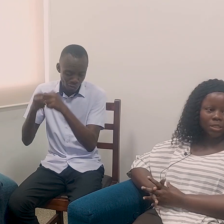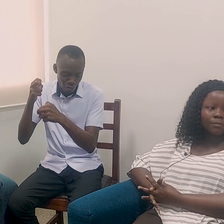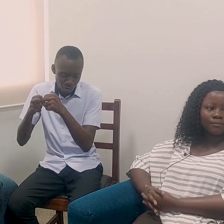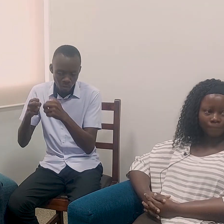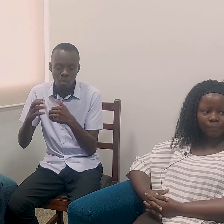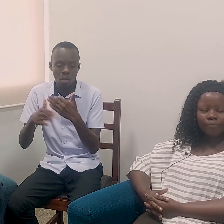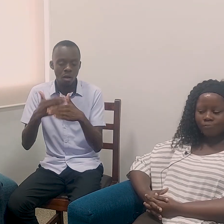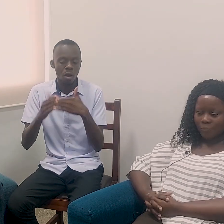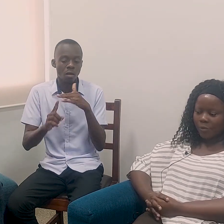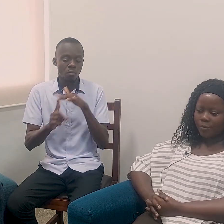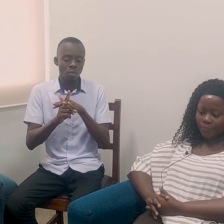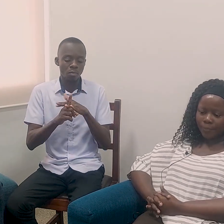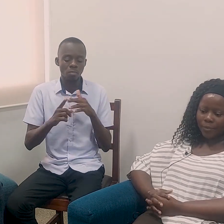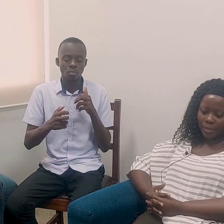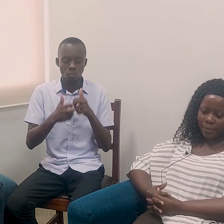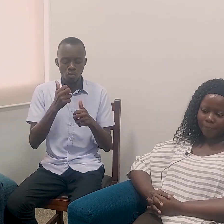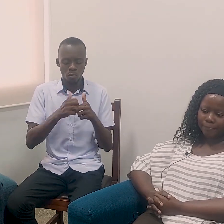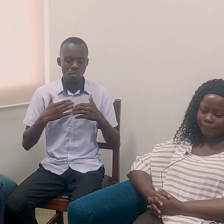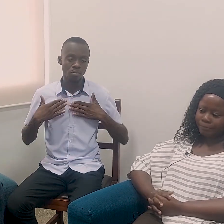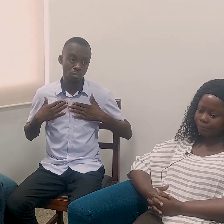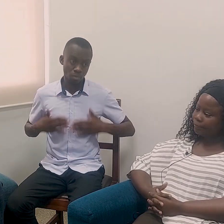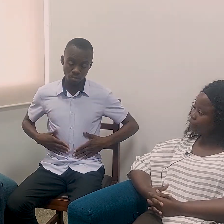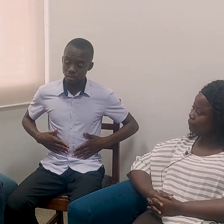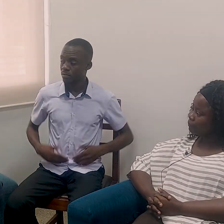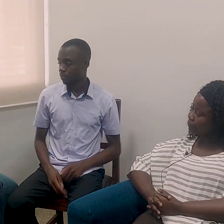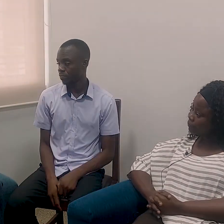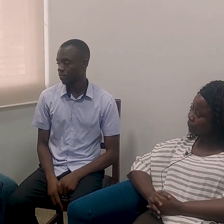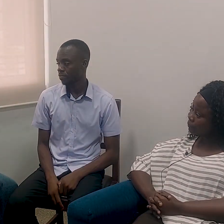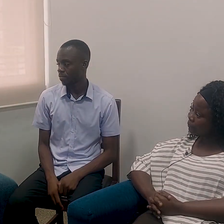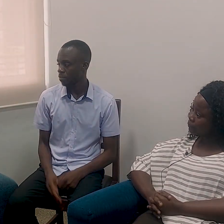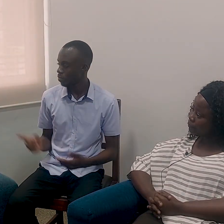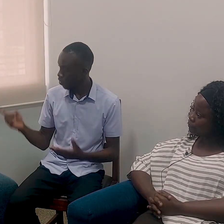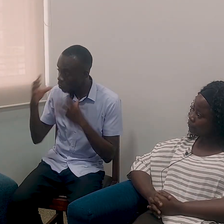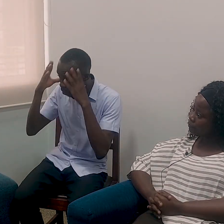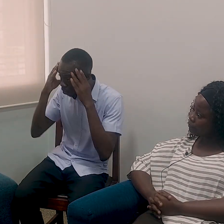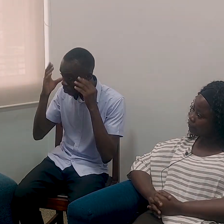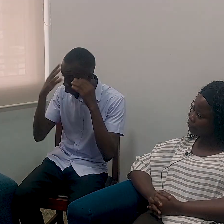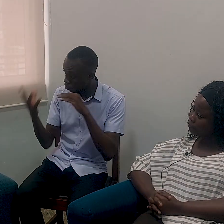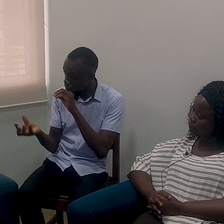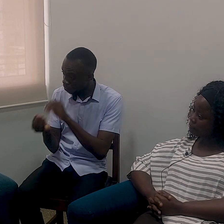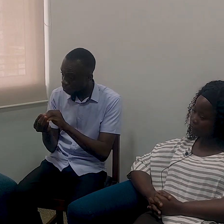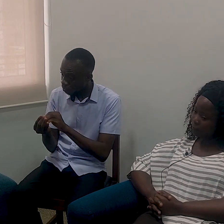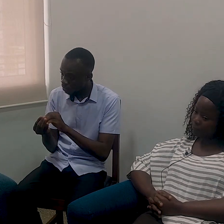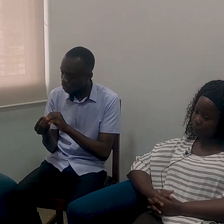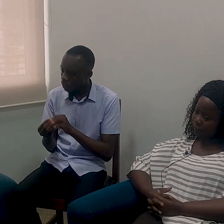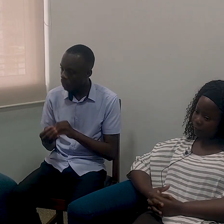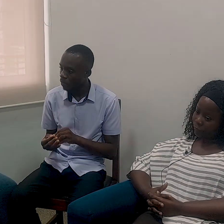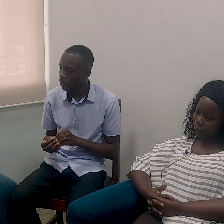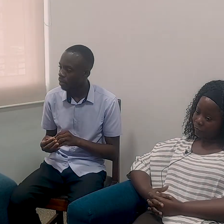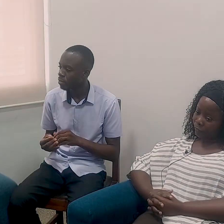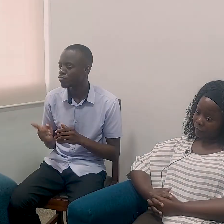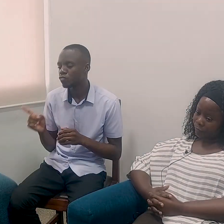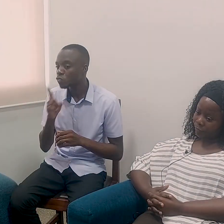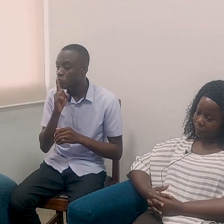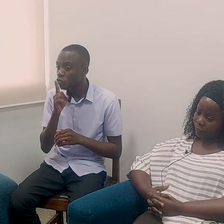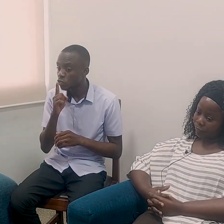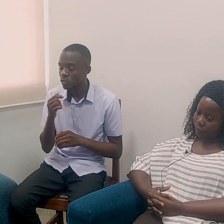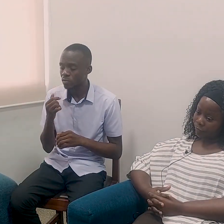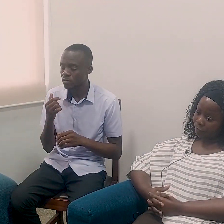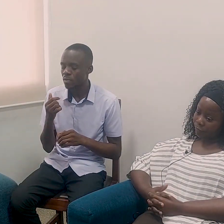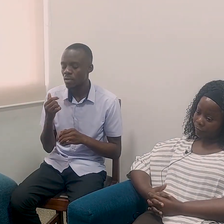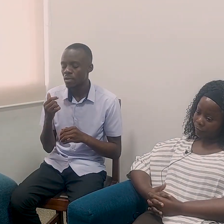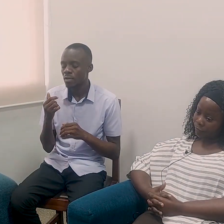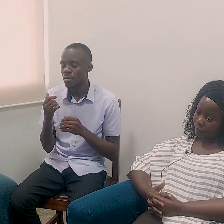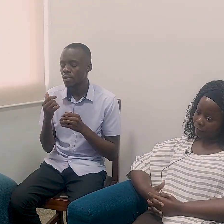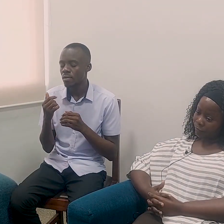not. Thank you so much. Yeah. Would you also like to share your experience on that? Okay, so my insight on this is